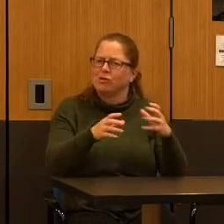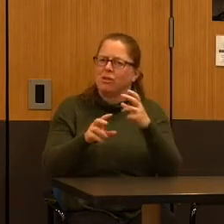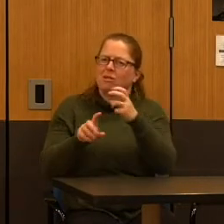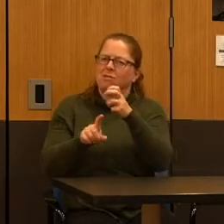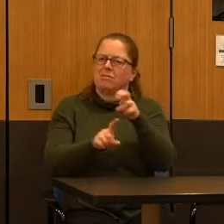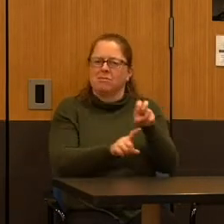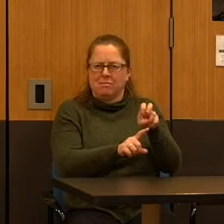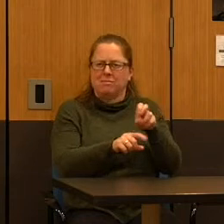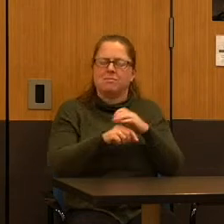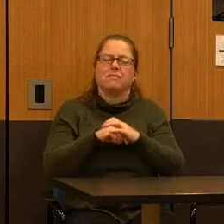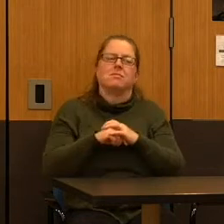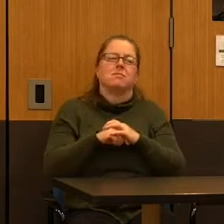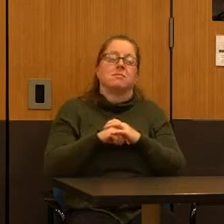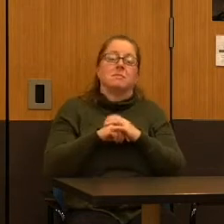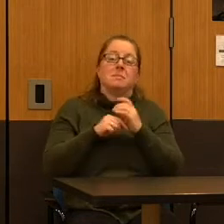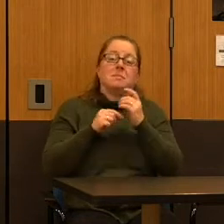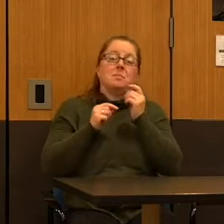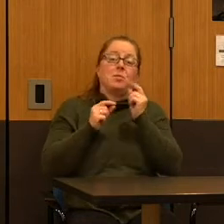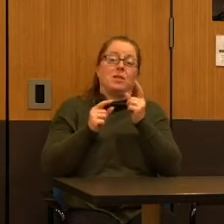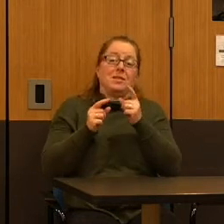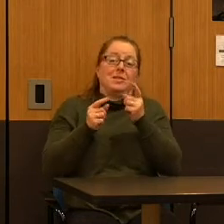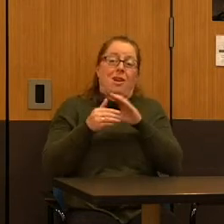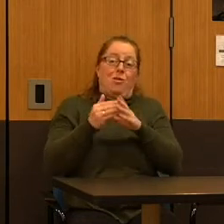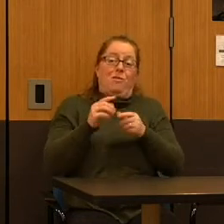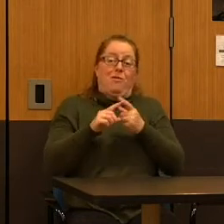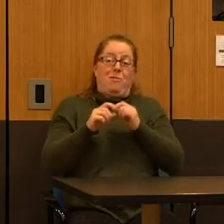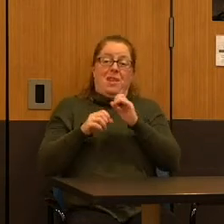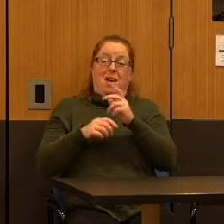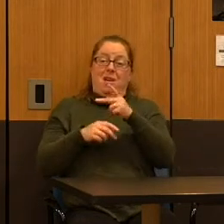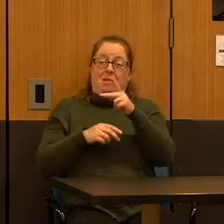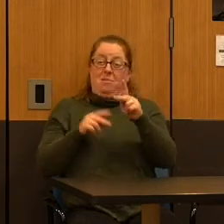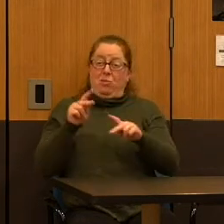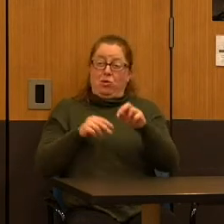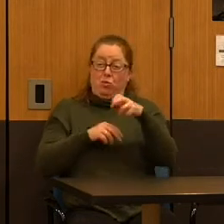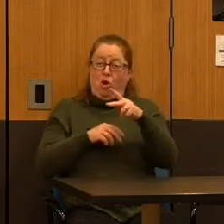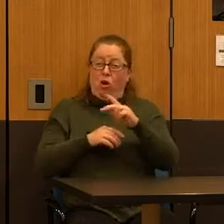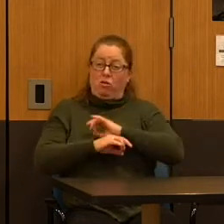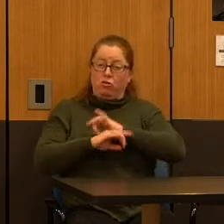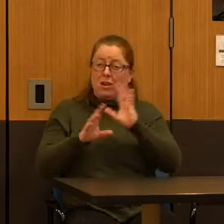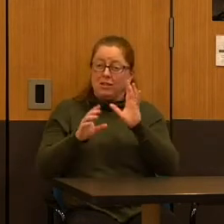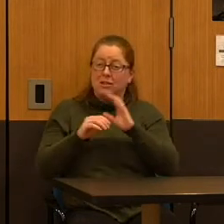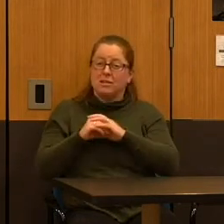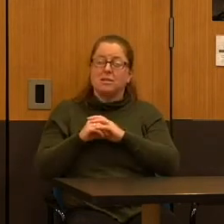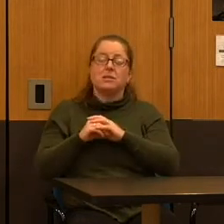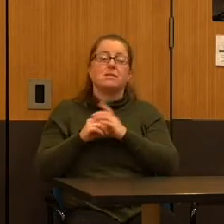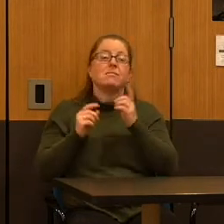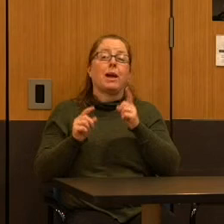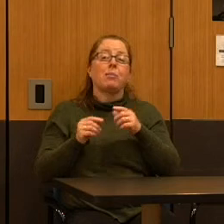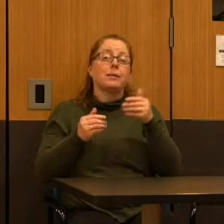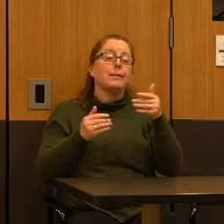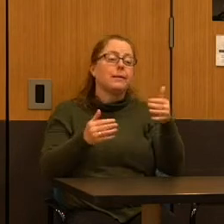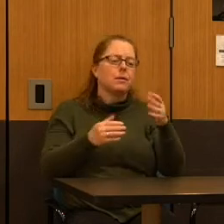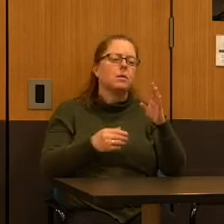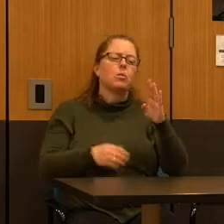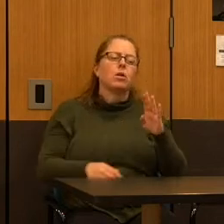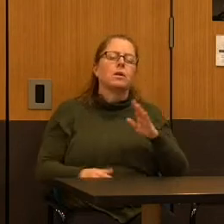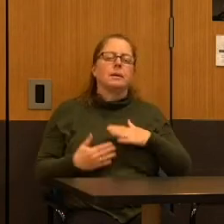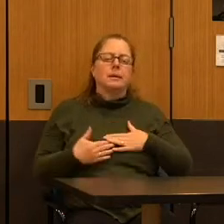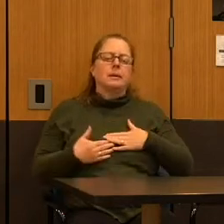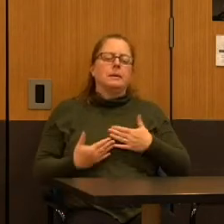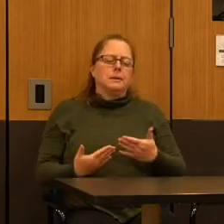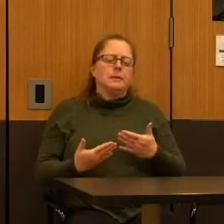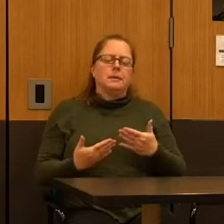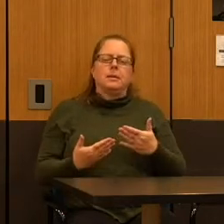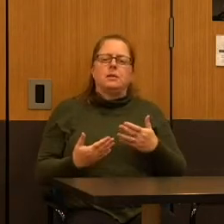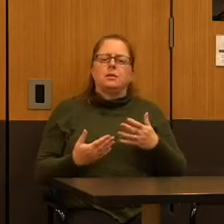One of the surprising outcomes of the People's Park crisis is that the city of Berkeley decides to make some concessions towards street